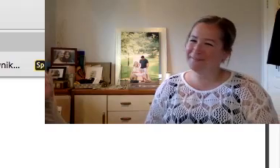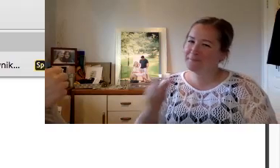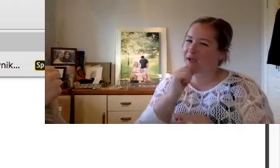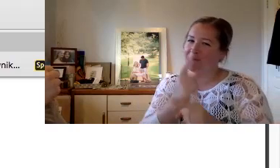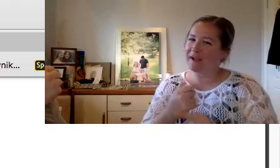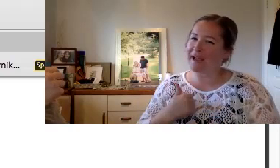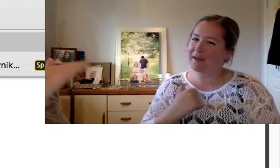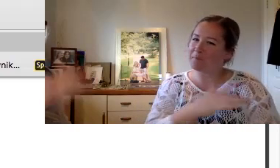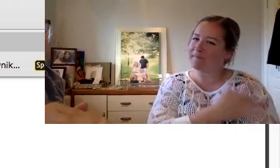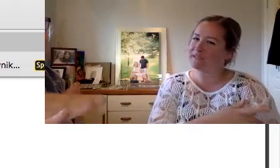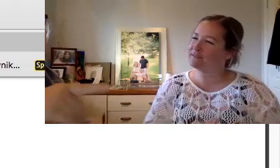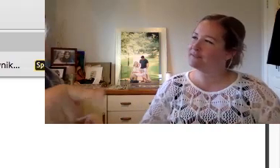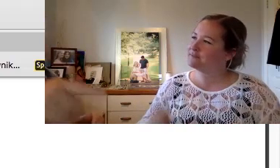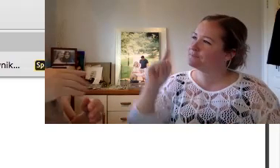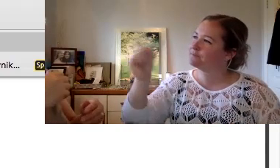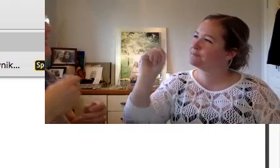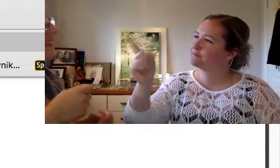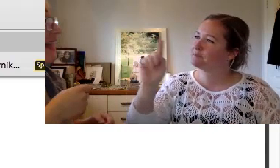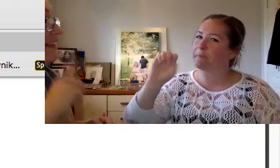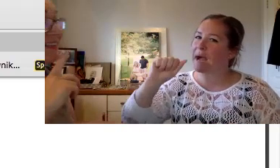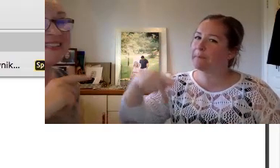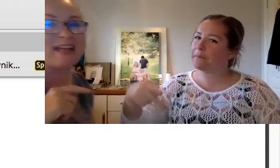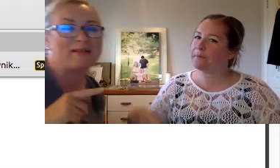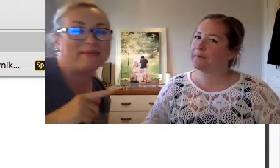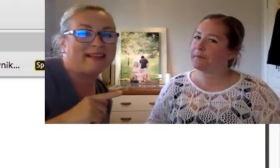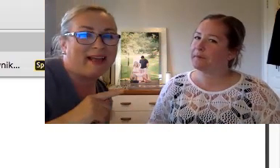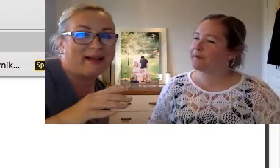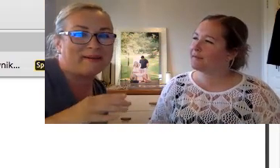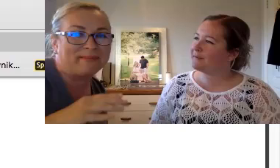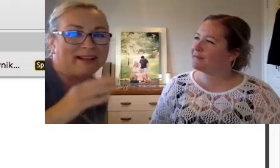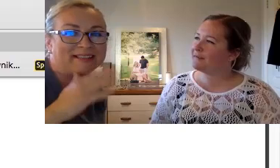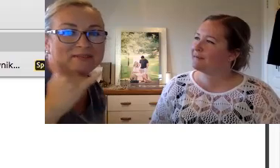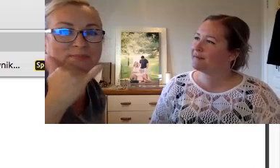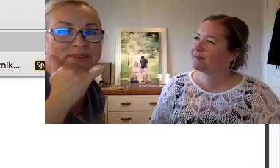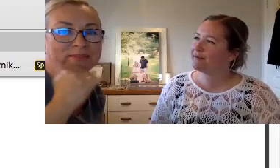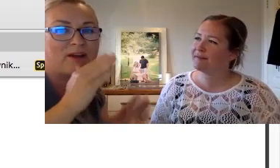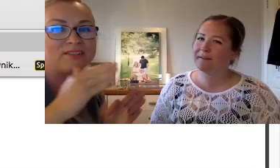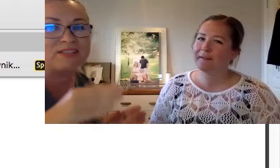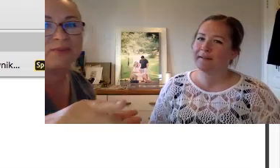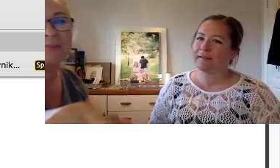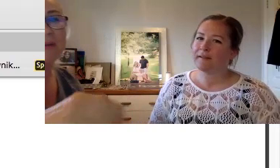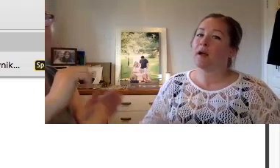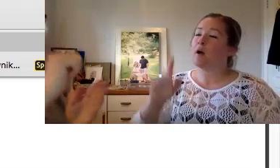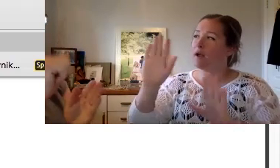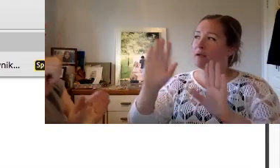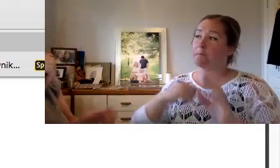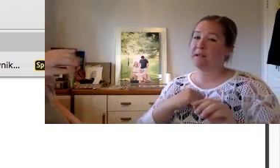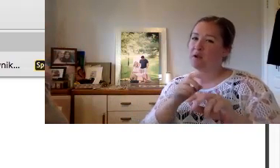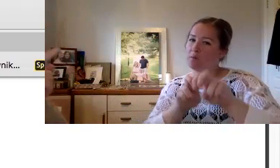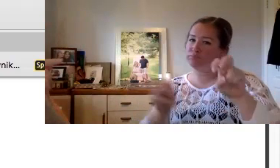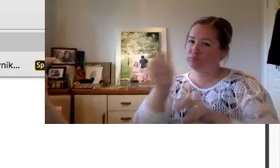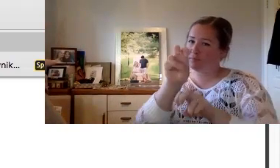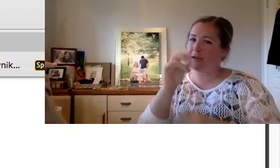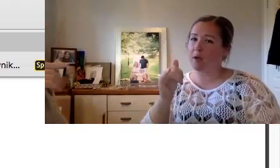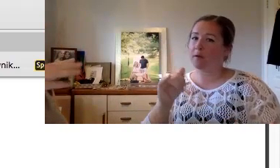Sorry. Yes, it's actually Alex is telling me I didn't put the provinces order, but I did an alphabetical